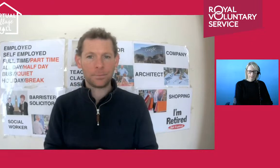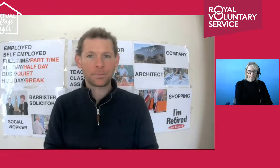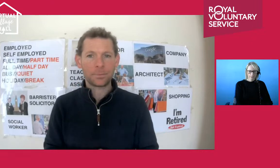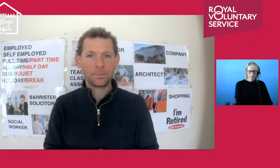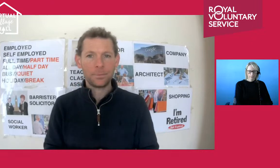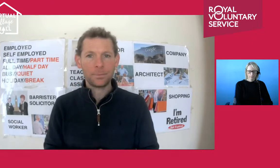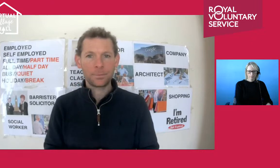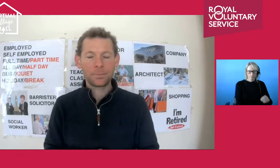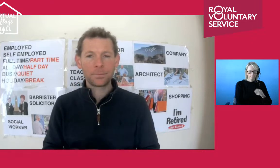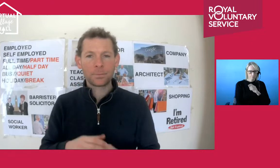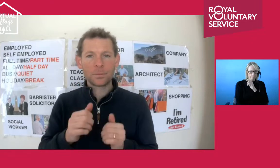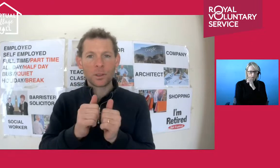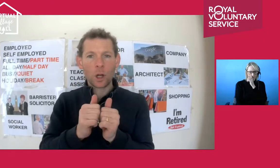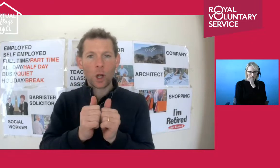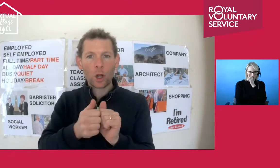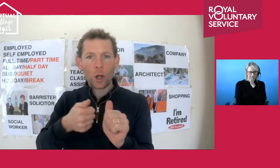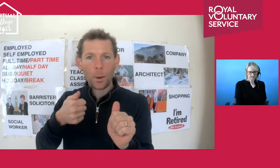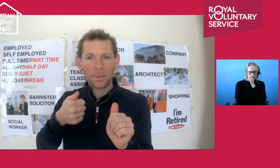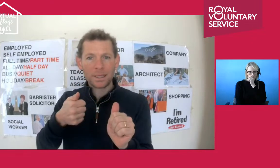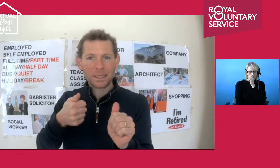bank,